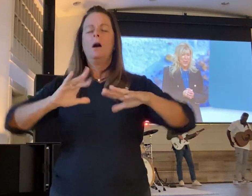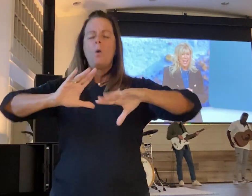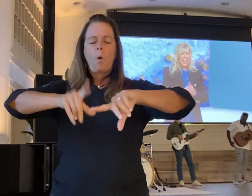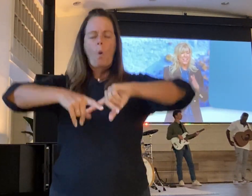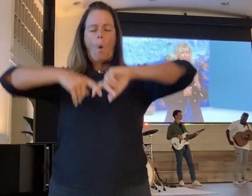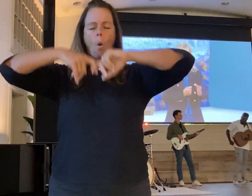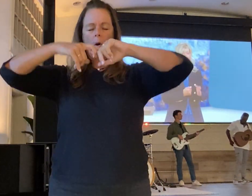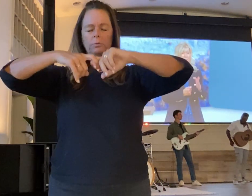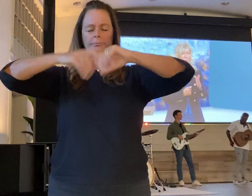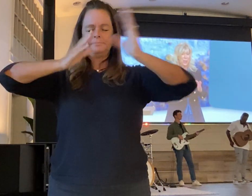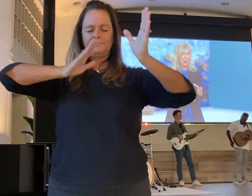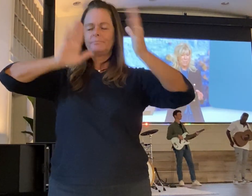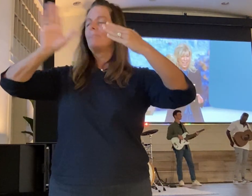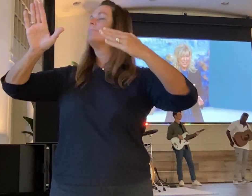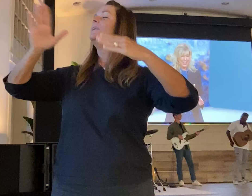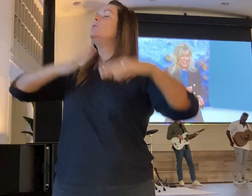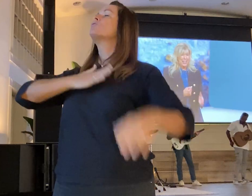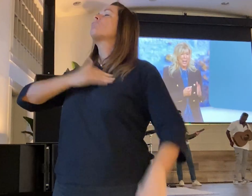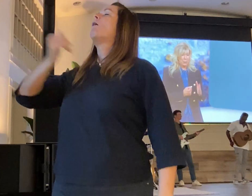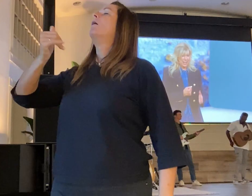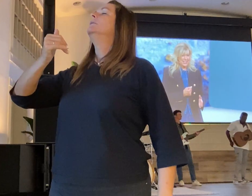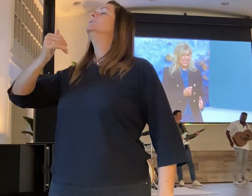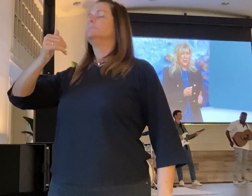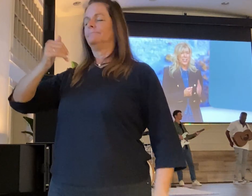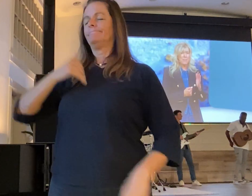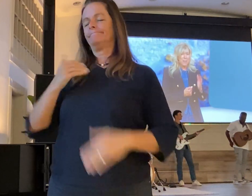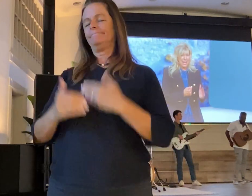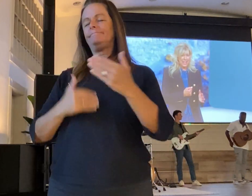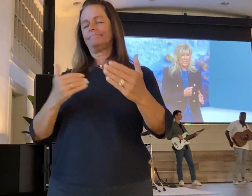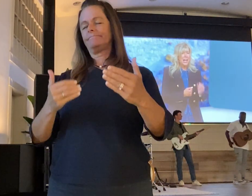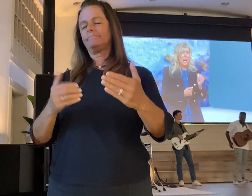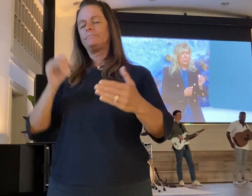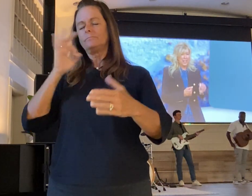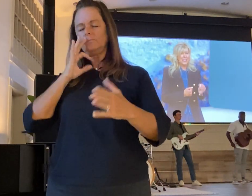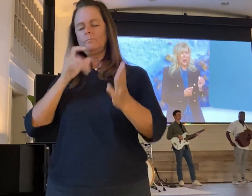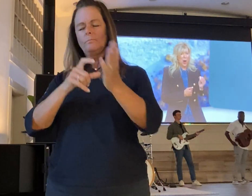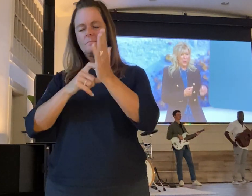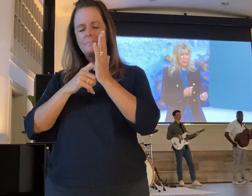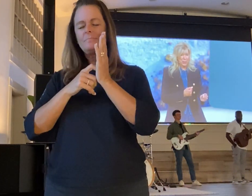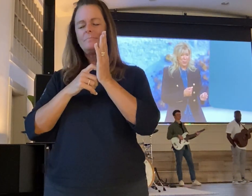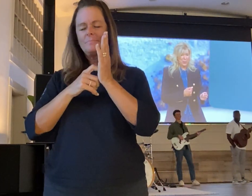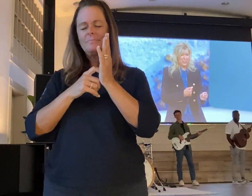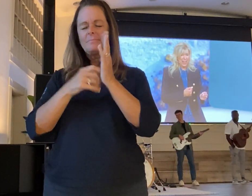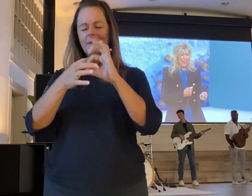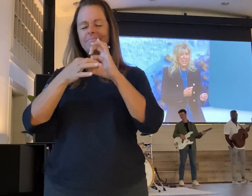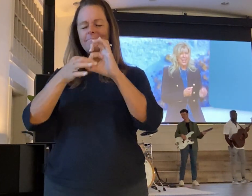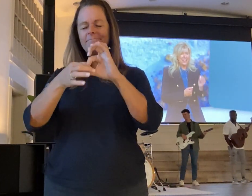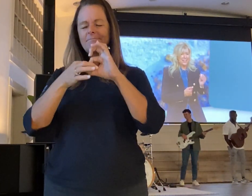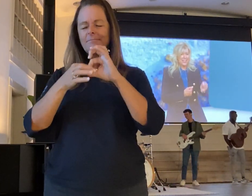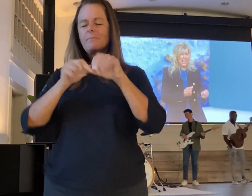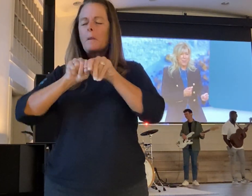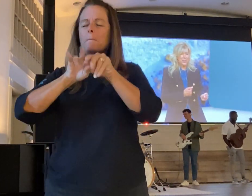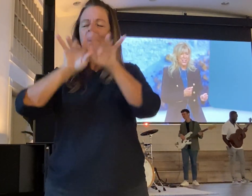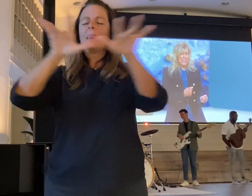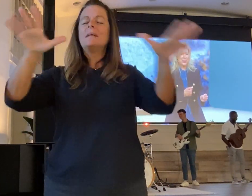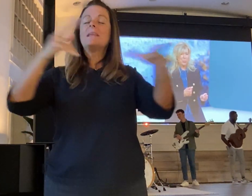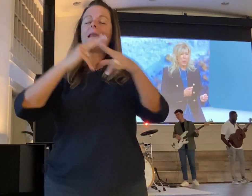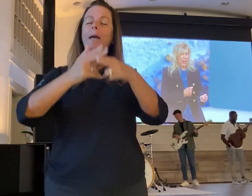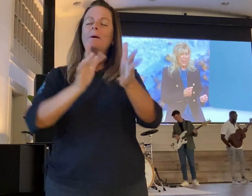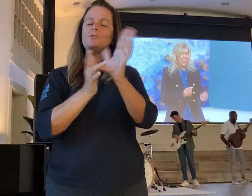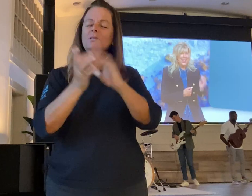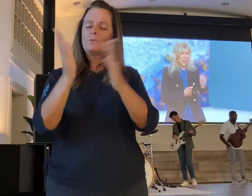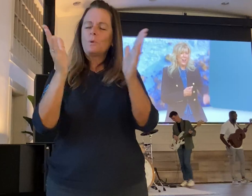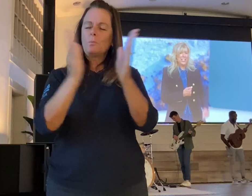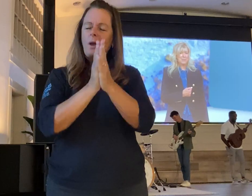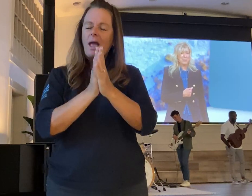in relationship, and it's there that you are commanding a blessing. So I command a blessing on your people today. It's in the name of